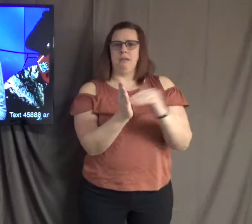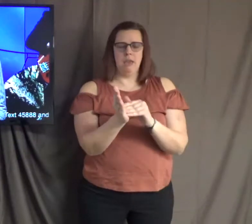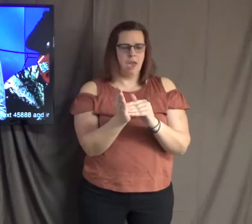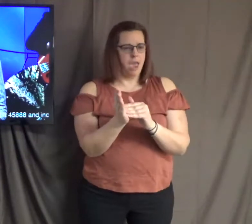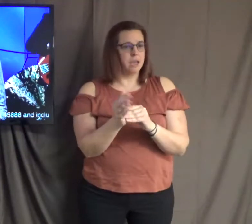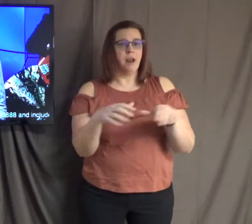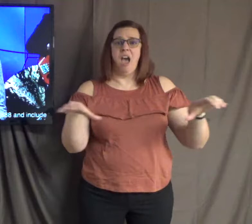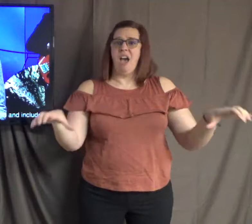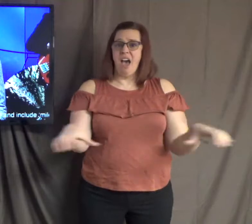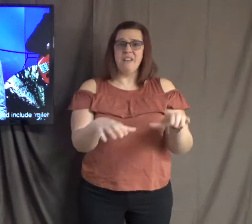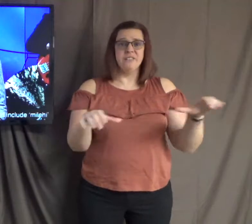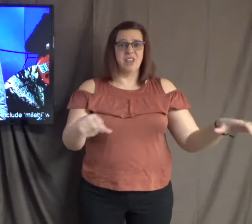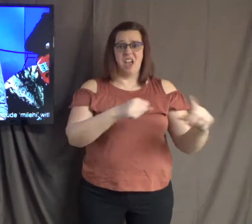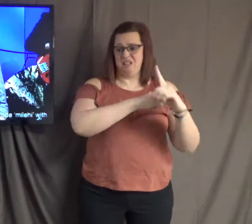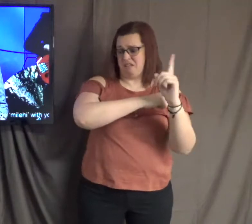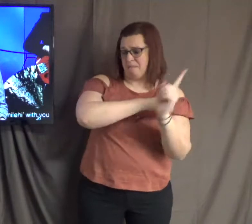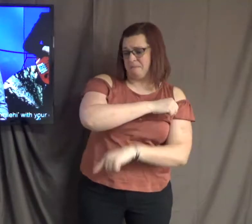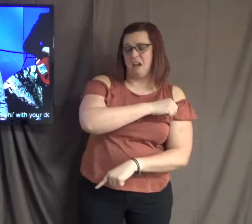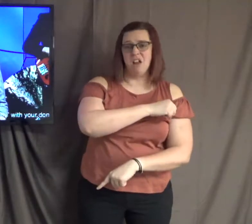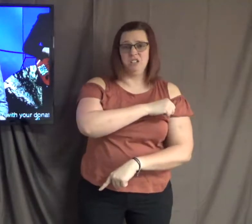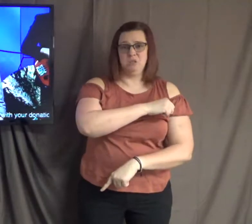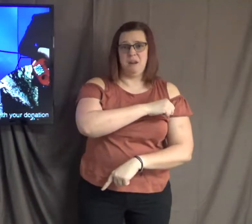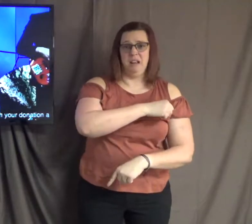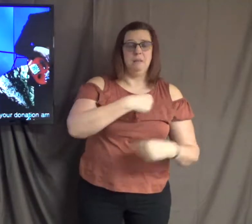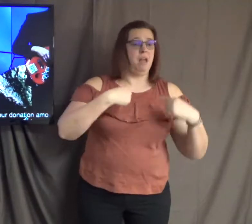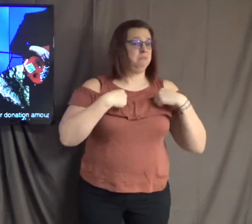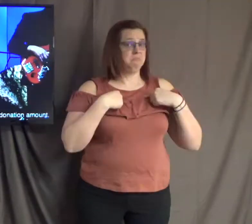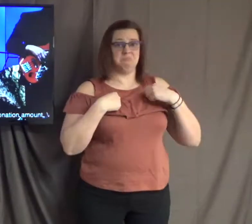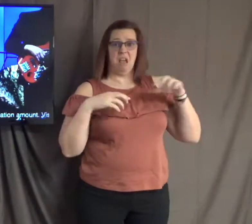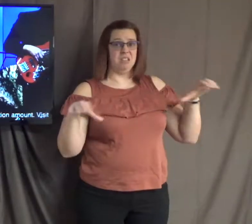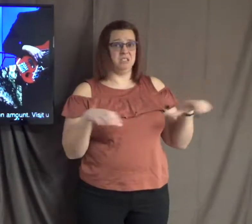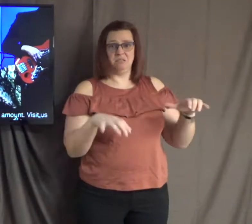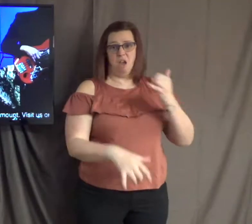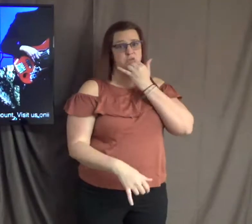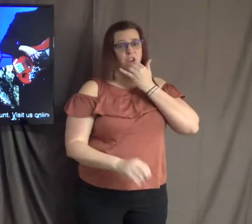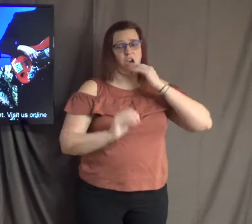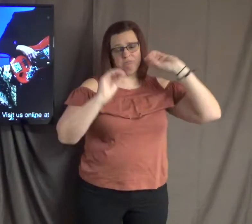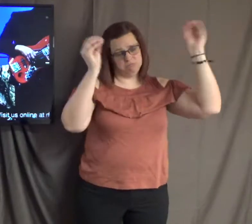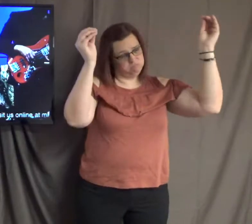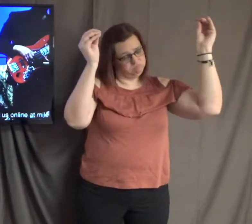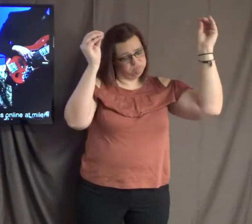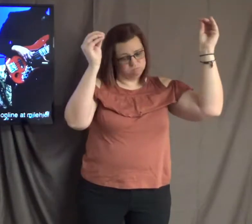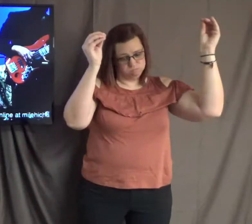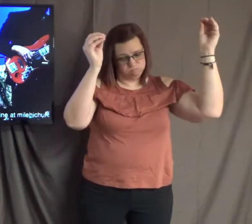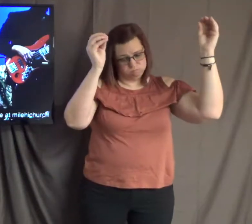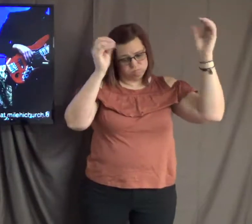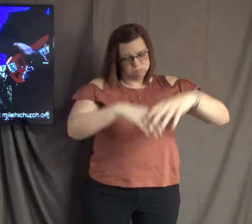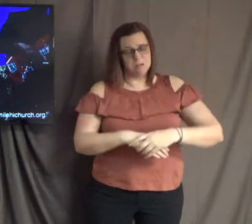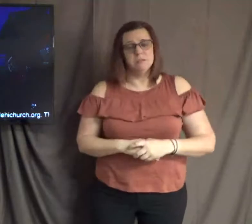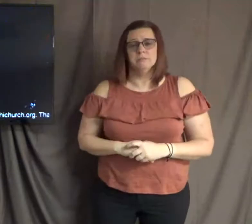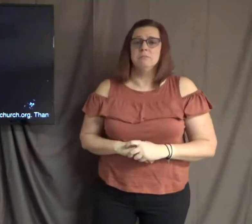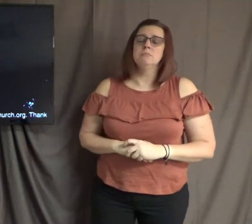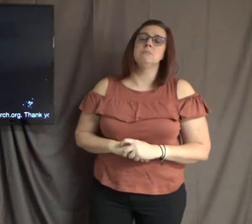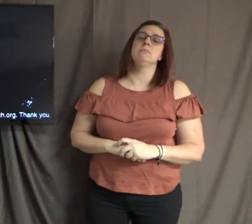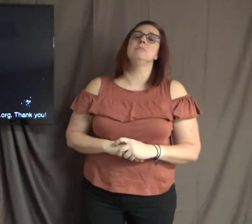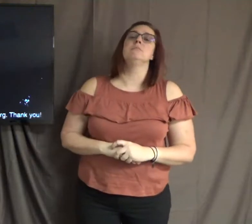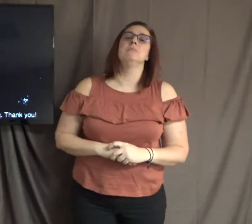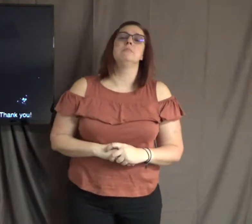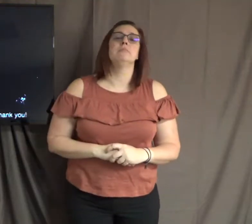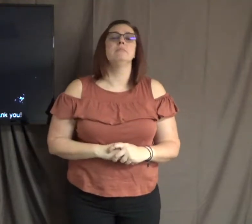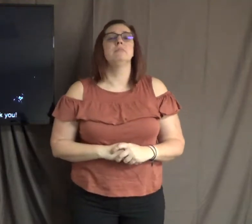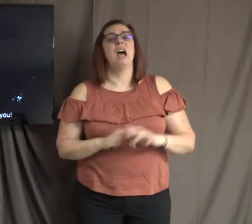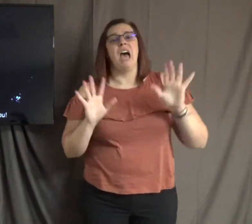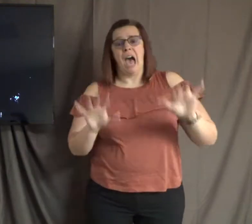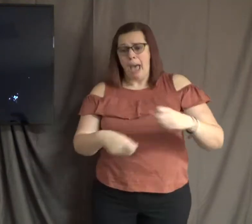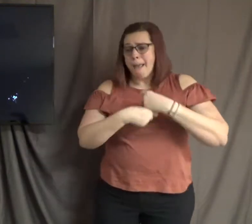I've done my sentence and committed no crime and bad